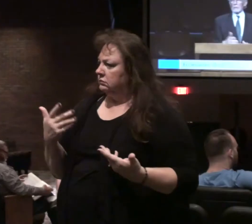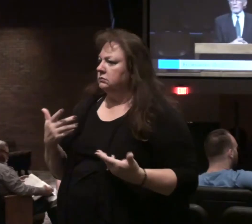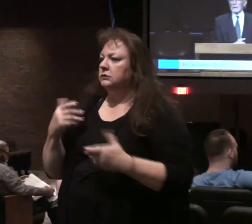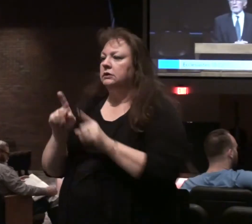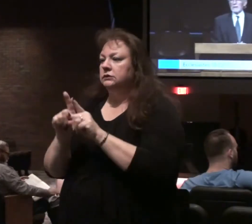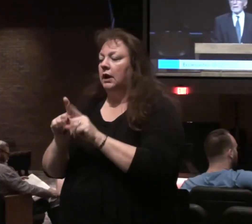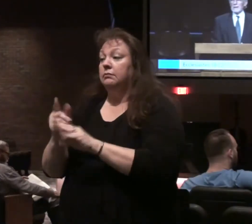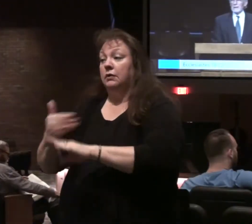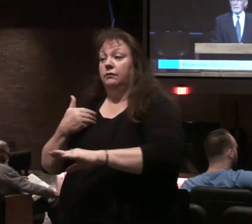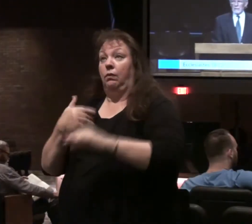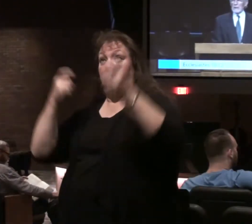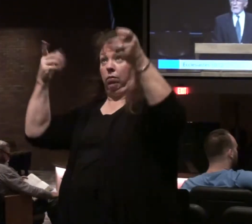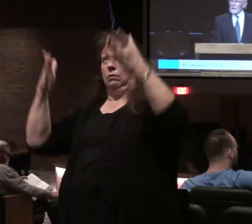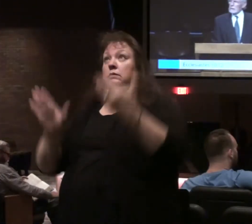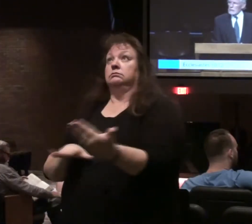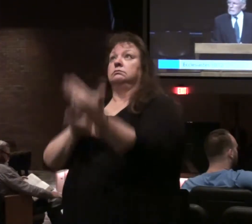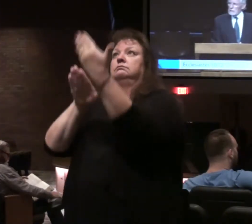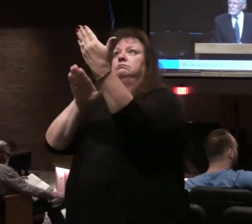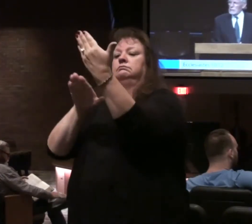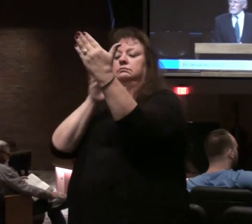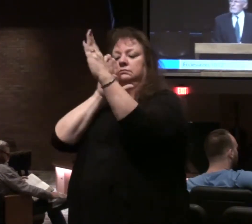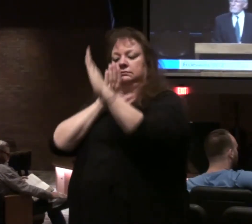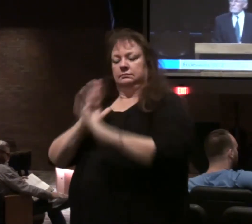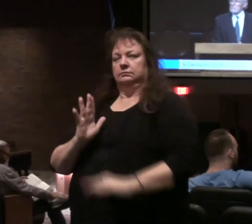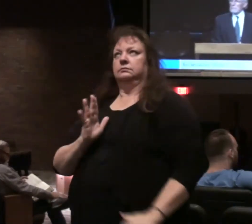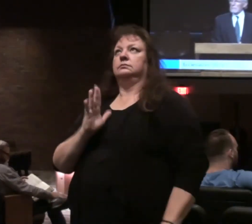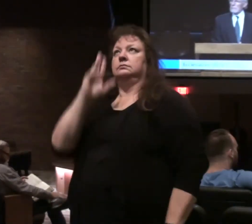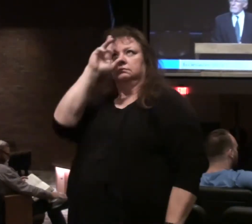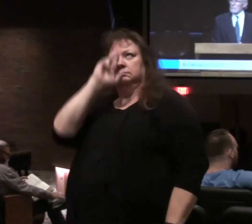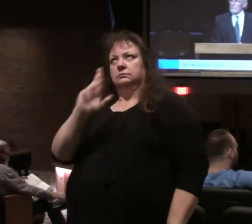the ruler. You maintain your composure.